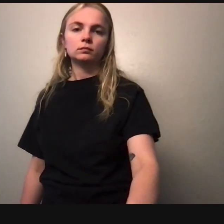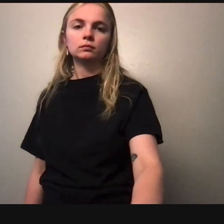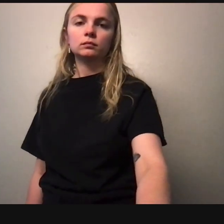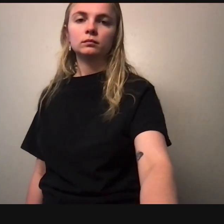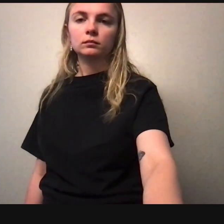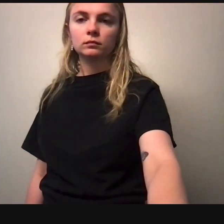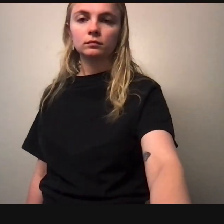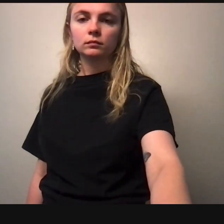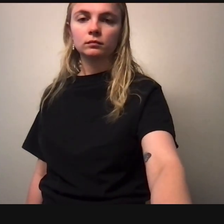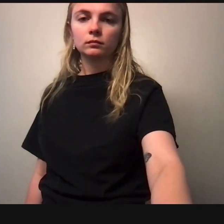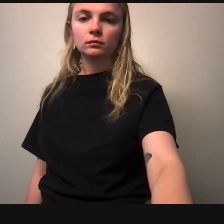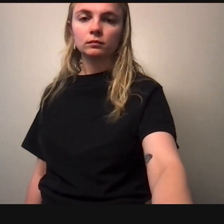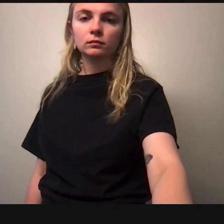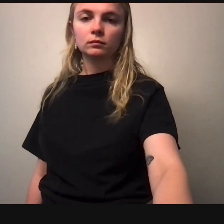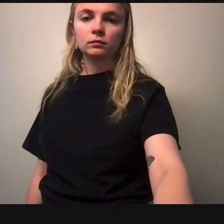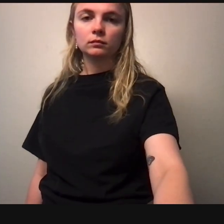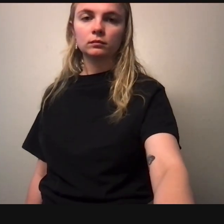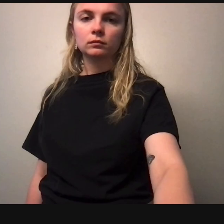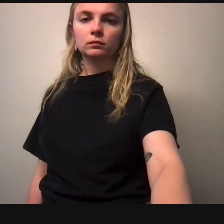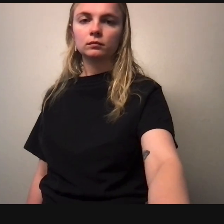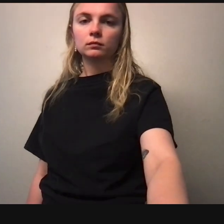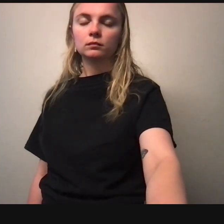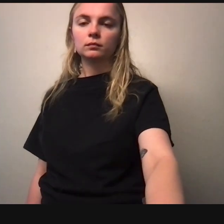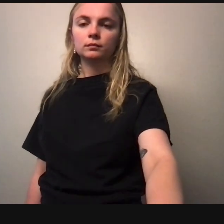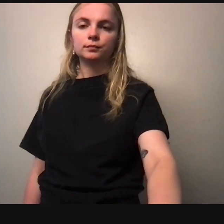Saturday morning, like cartoon day. So I